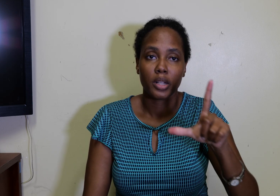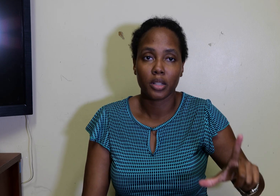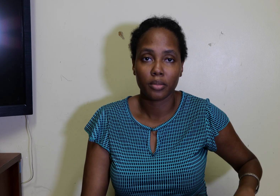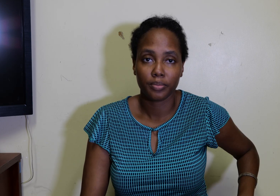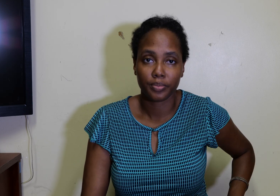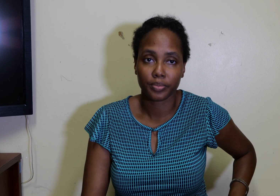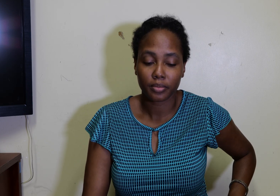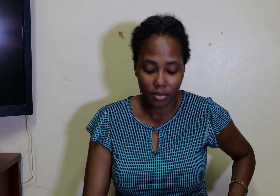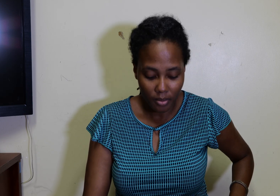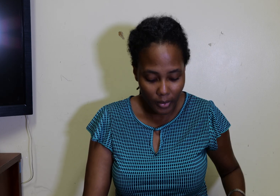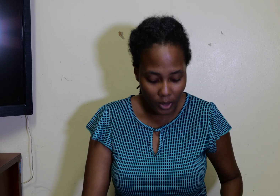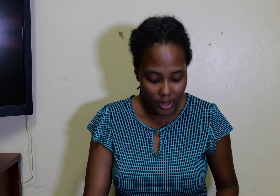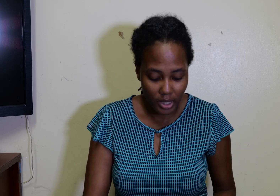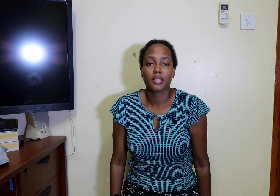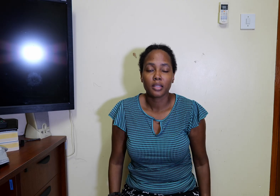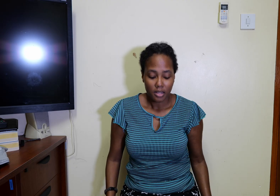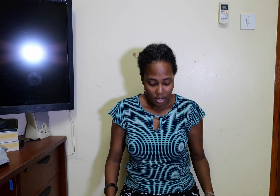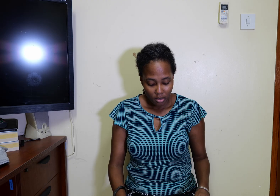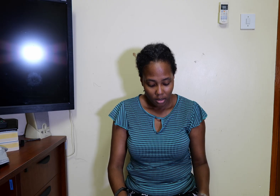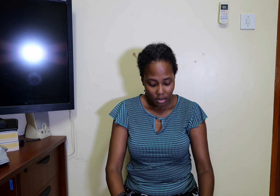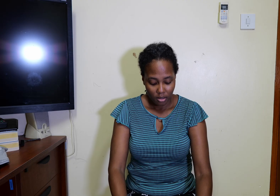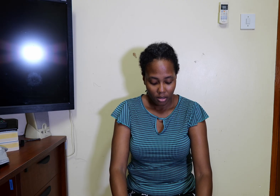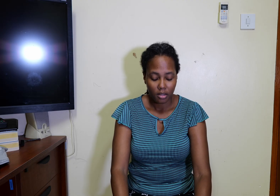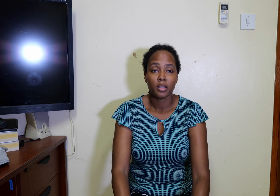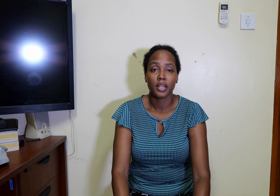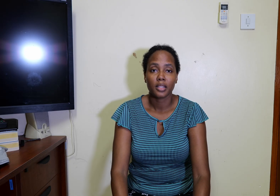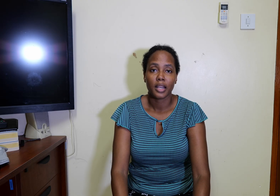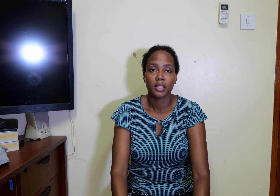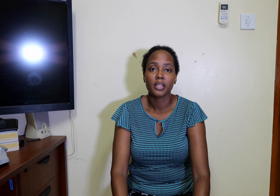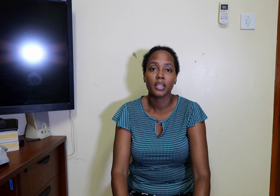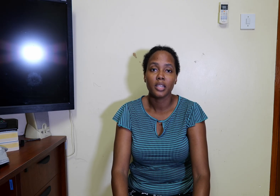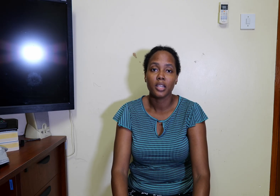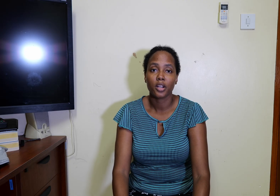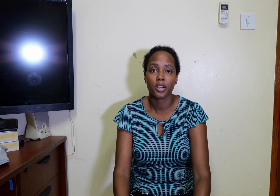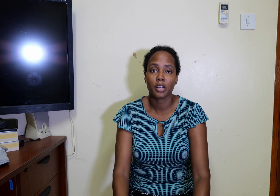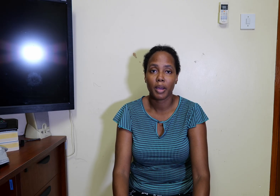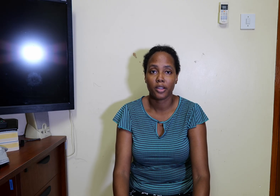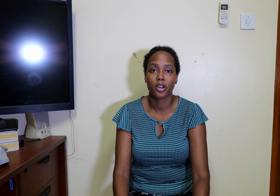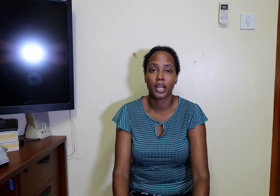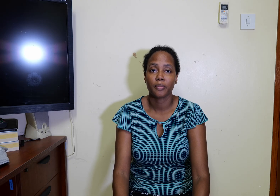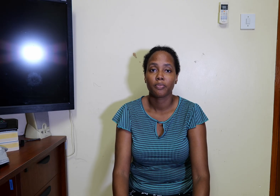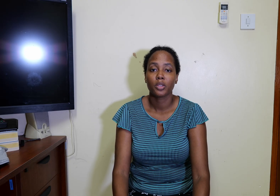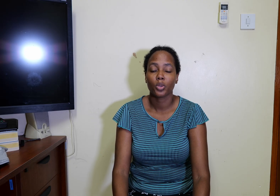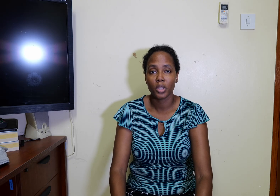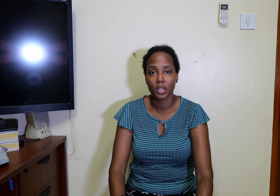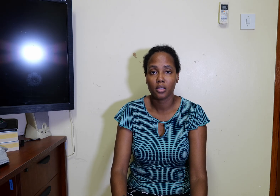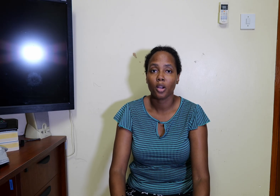Lord. All right. The next line is He heard my cry. So in this song,